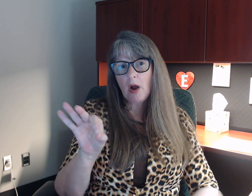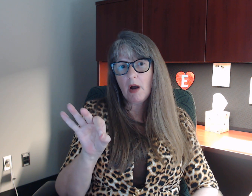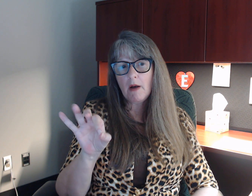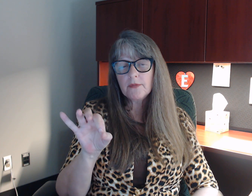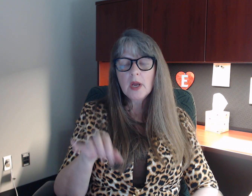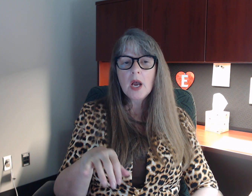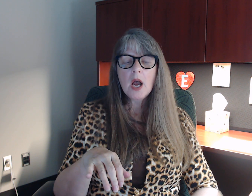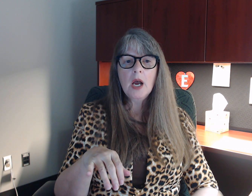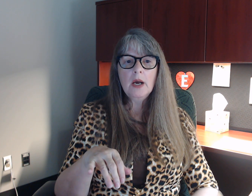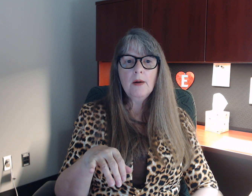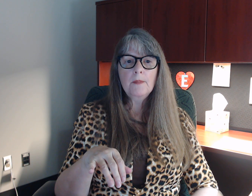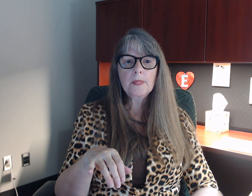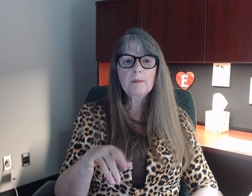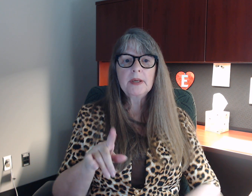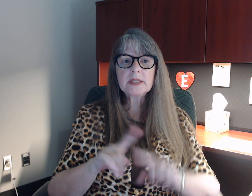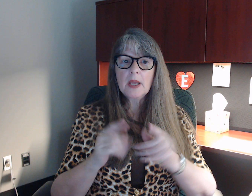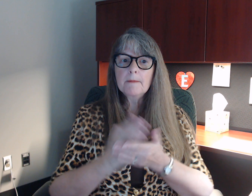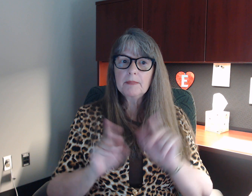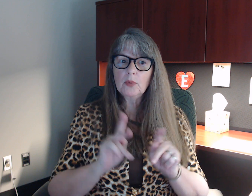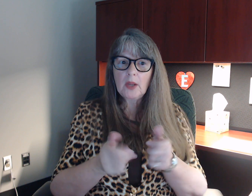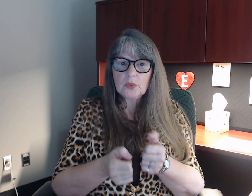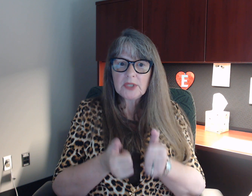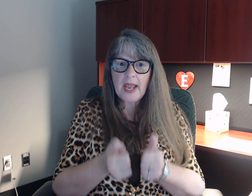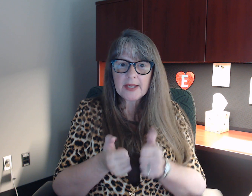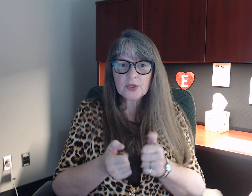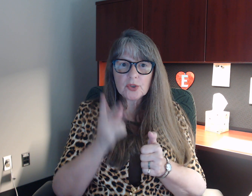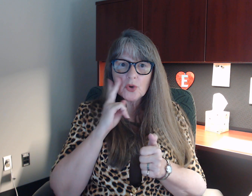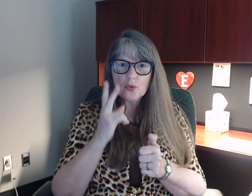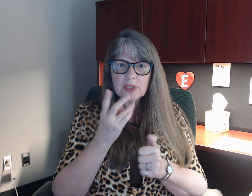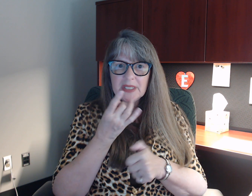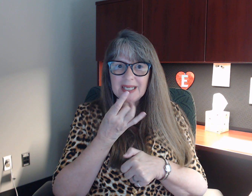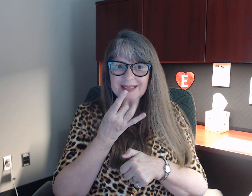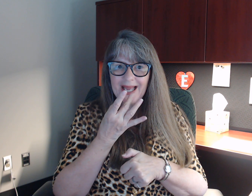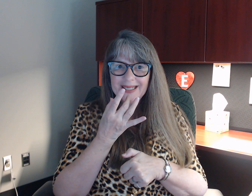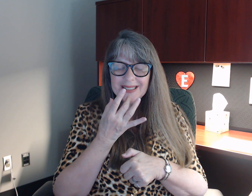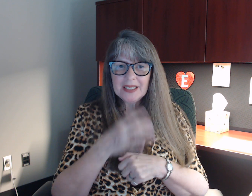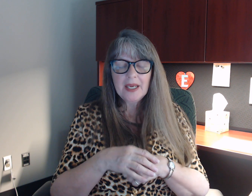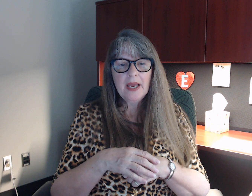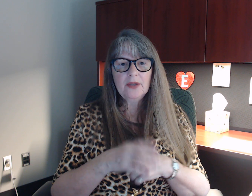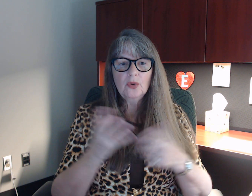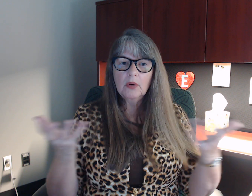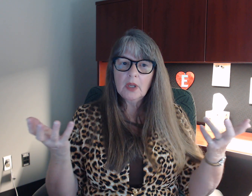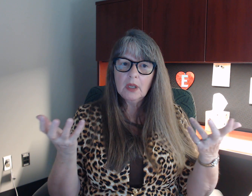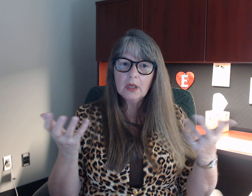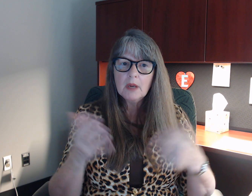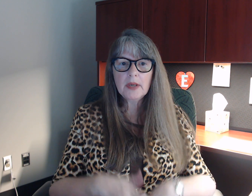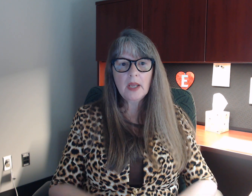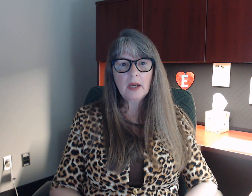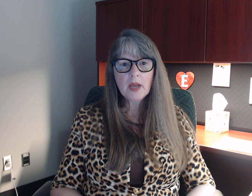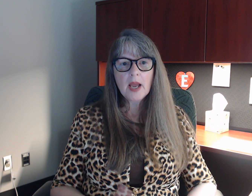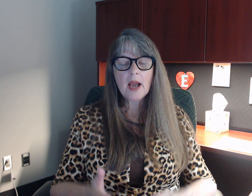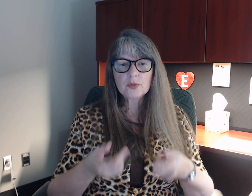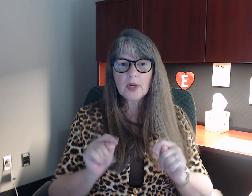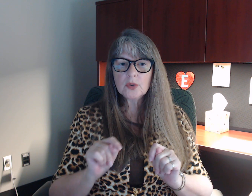off. But some people like will text, and so you see that light, and you're going, come on now, I'm trying to